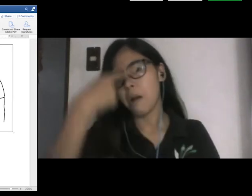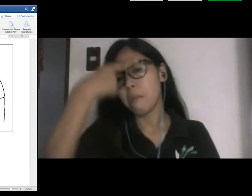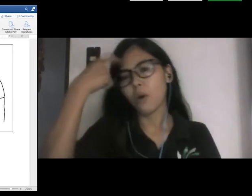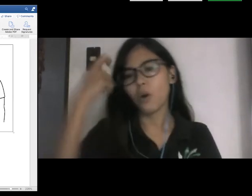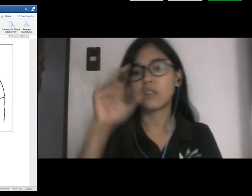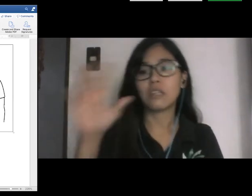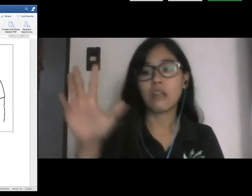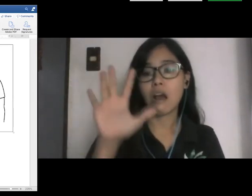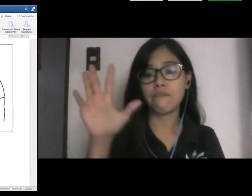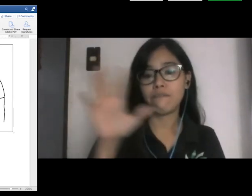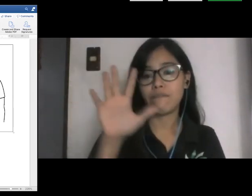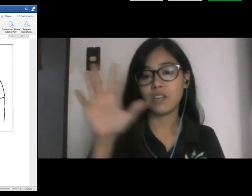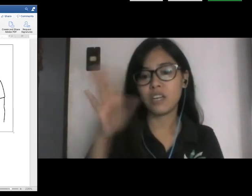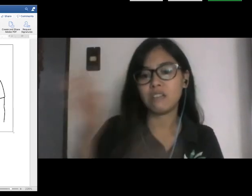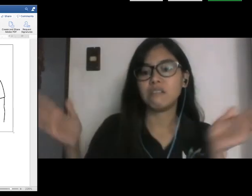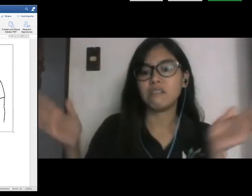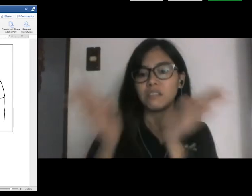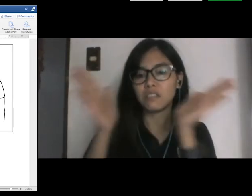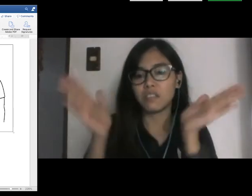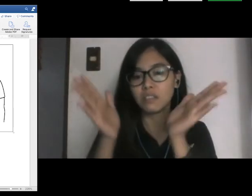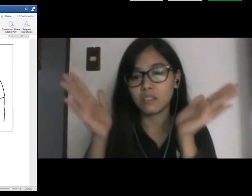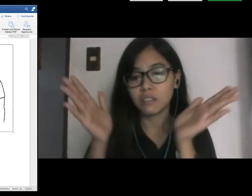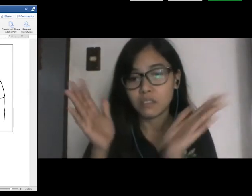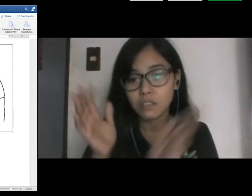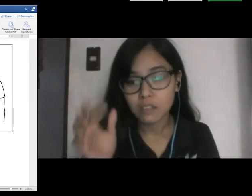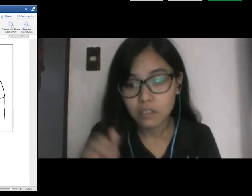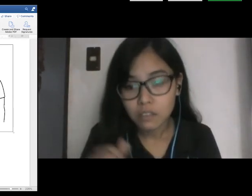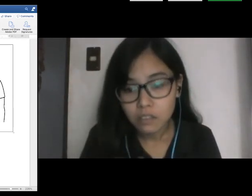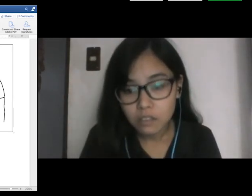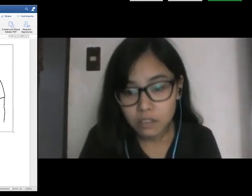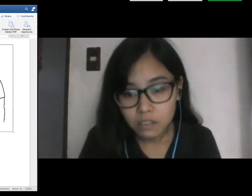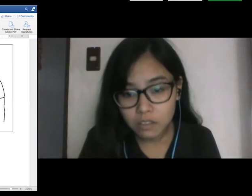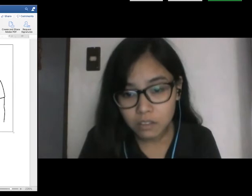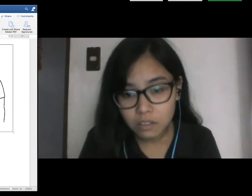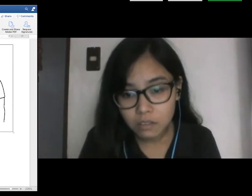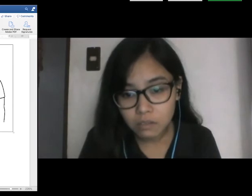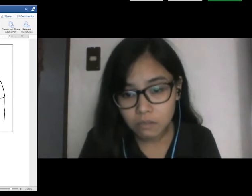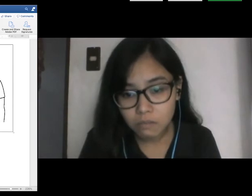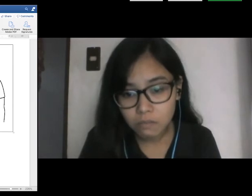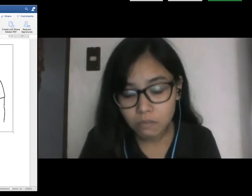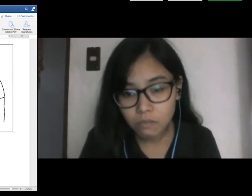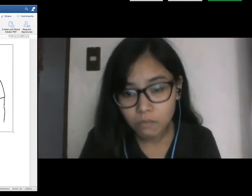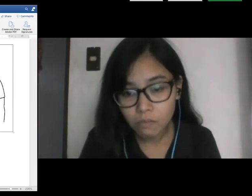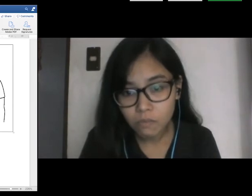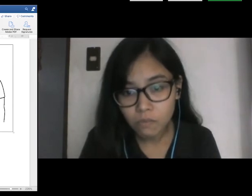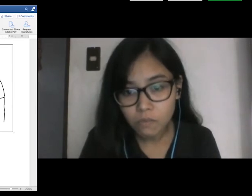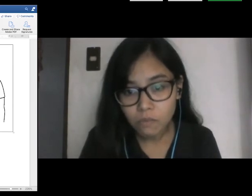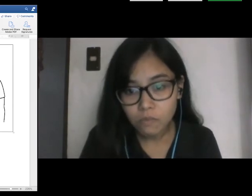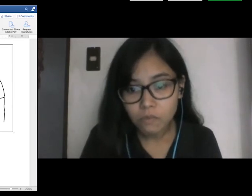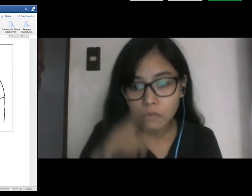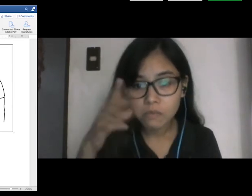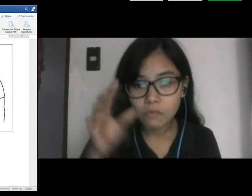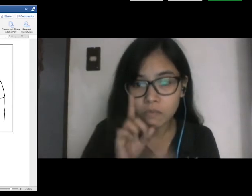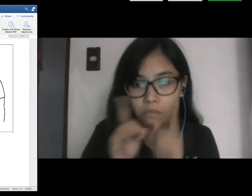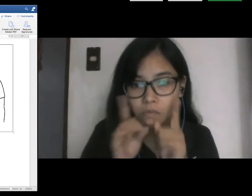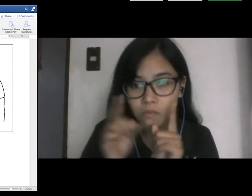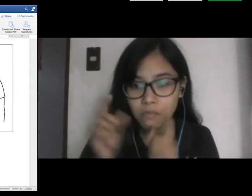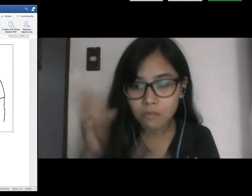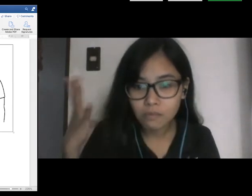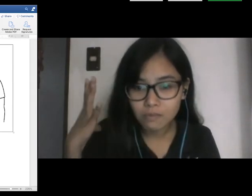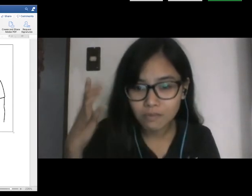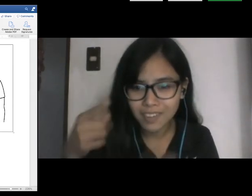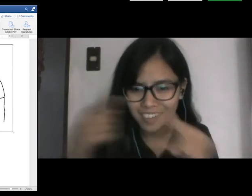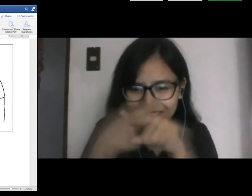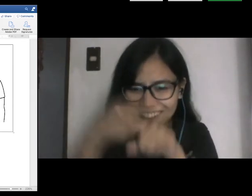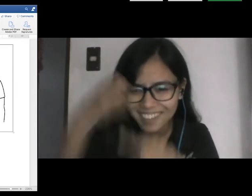go through the ASL sign so you can make a Well, comparison. because Rafi encouraged us to, sorry.